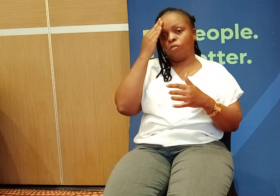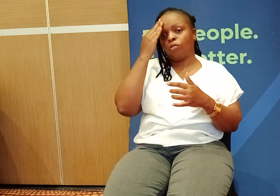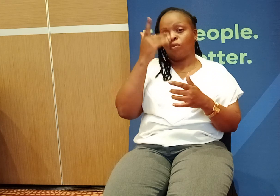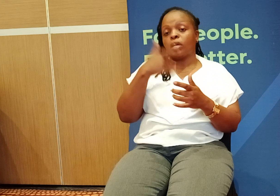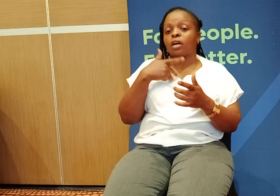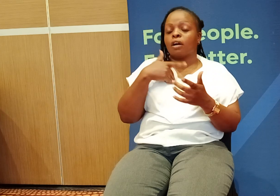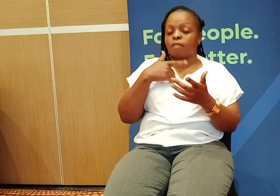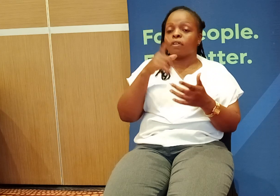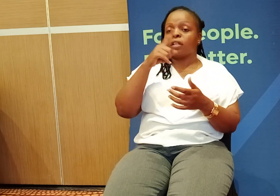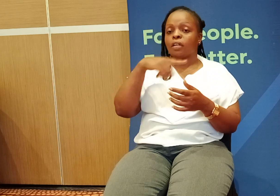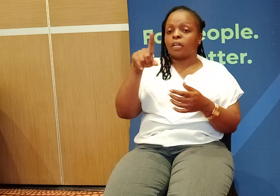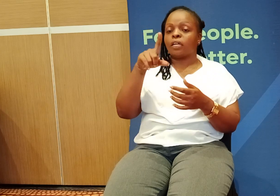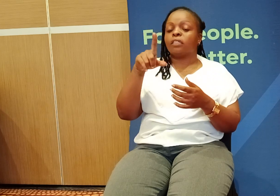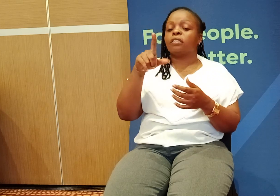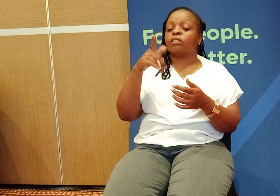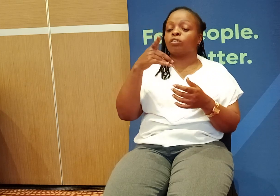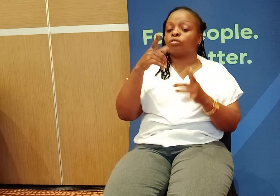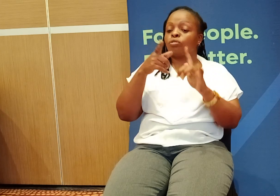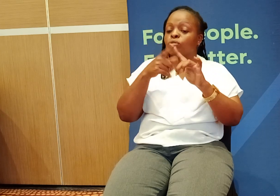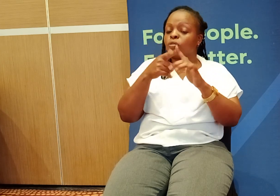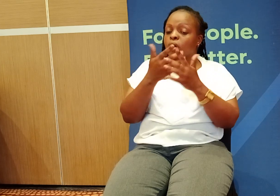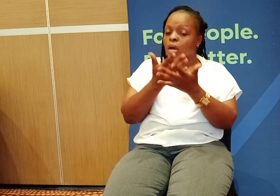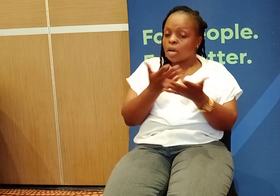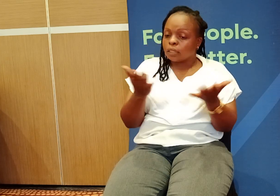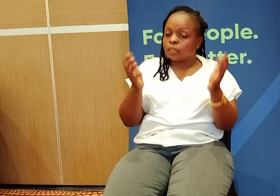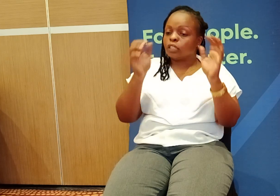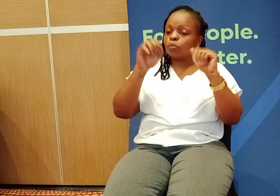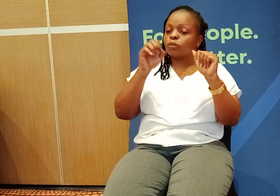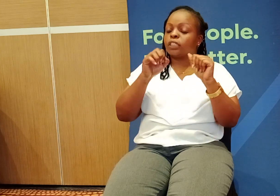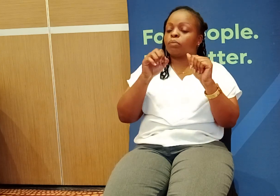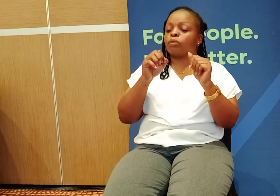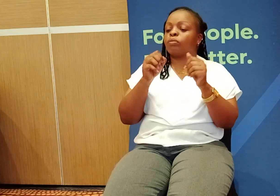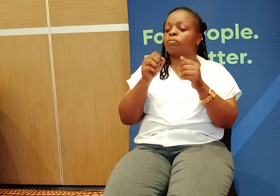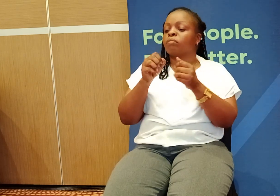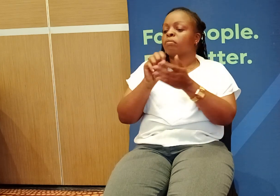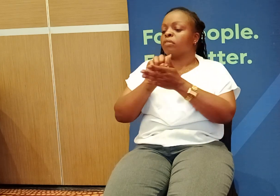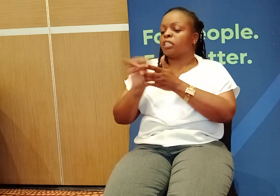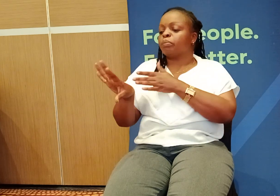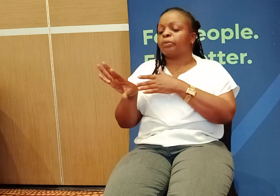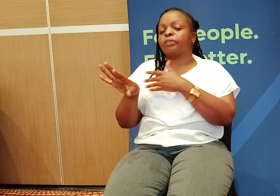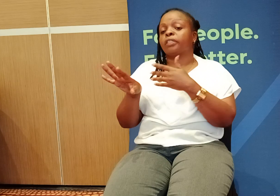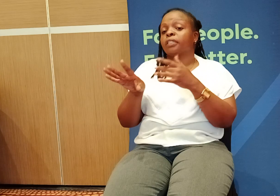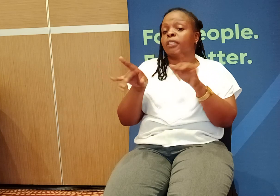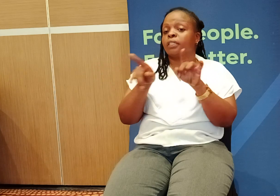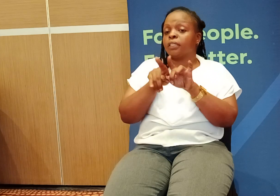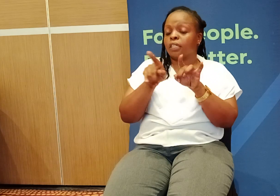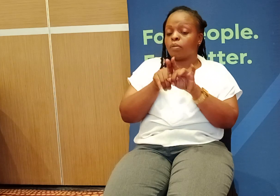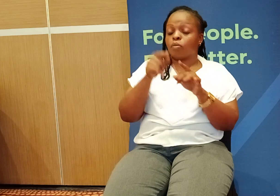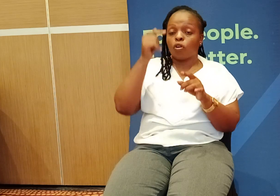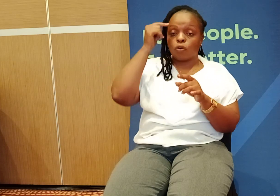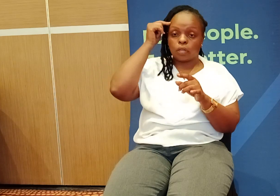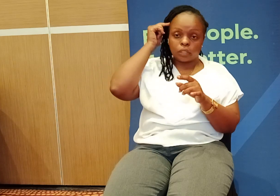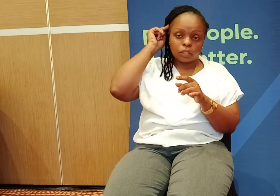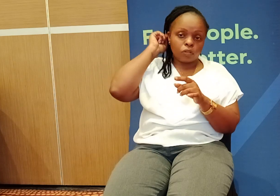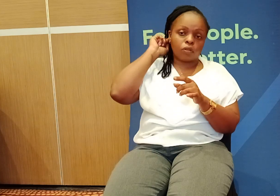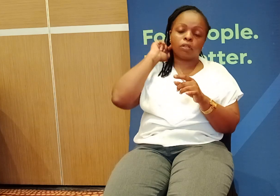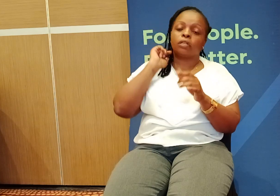got the right to the asset and we can dispose it off. Prudent loan origination. This is to ensure that once